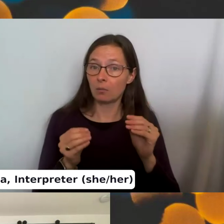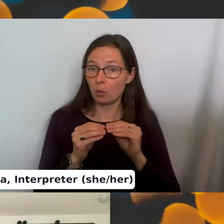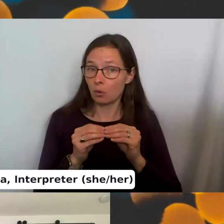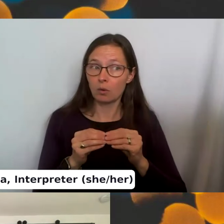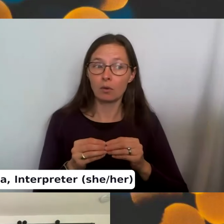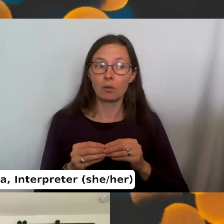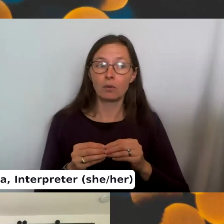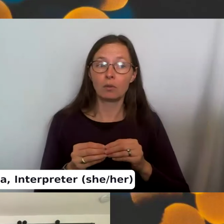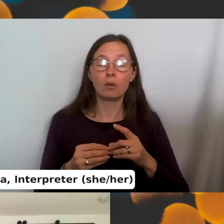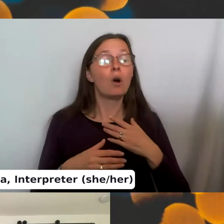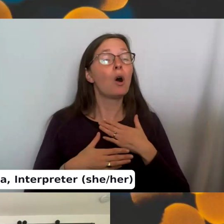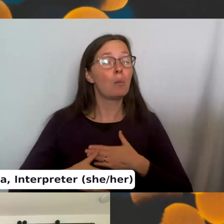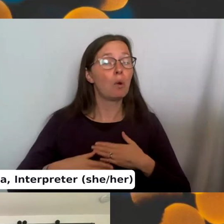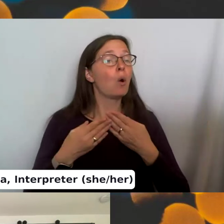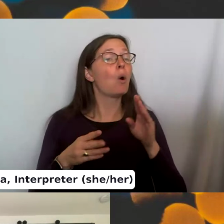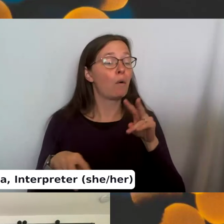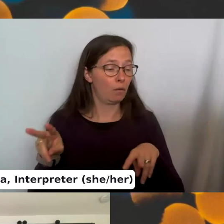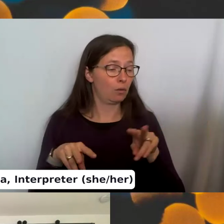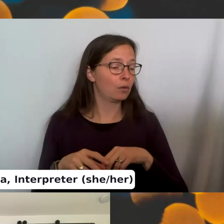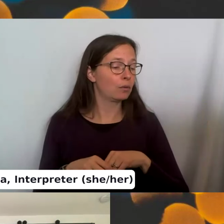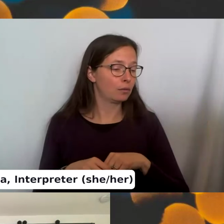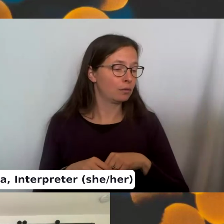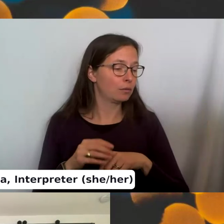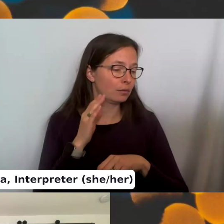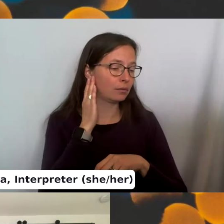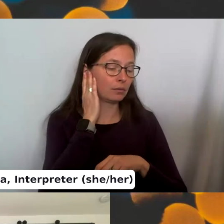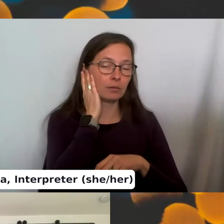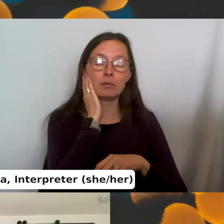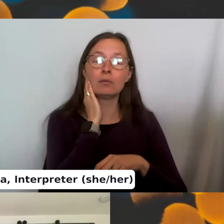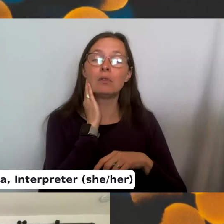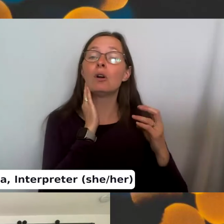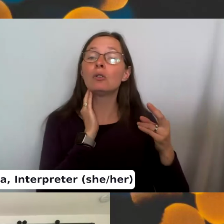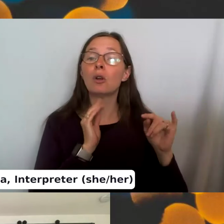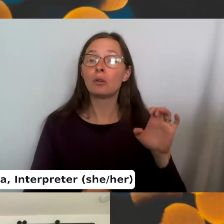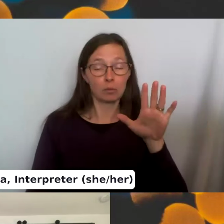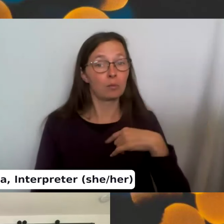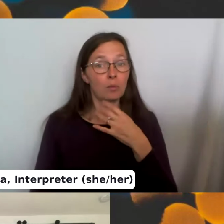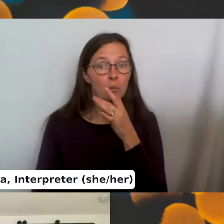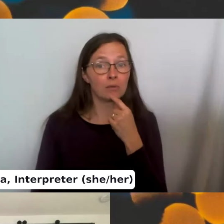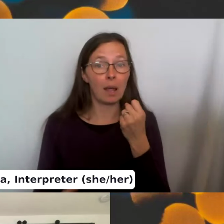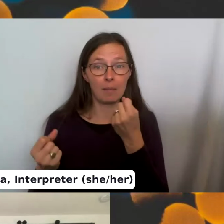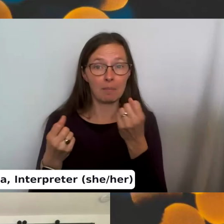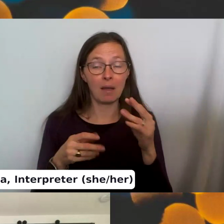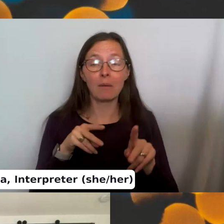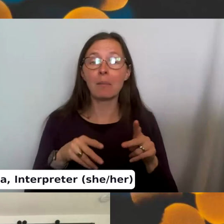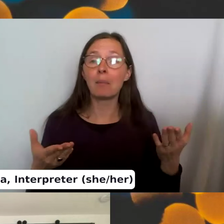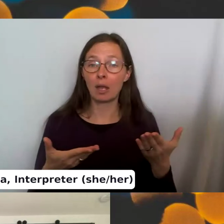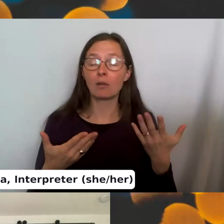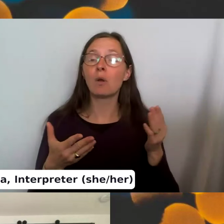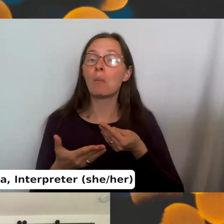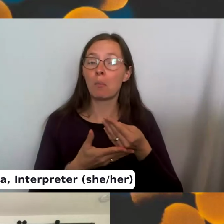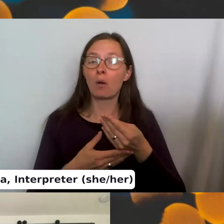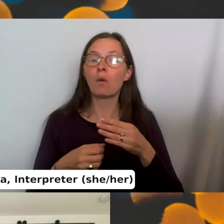You're appreciating the overview. Introduction to, I yeah. will say also many of the people here have purchased the